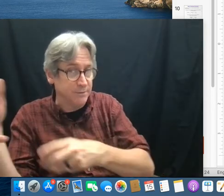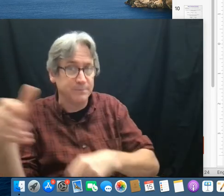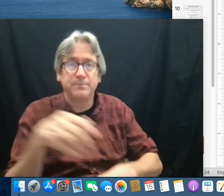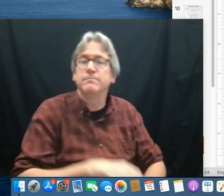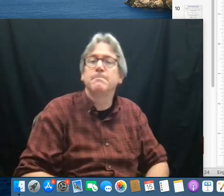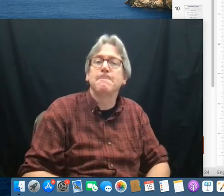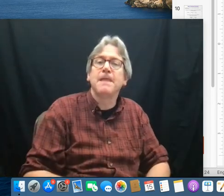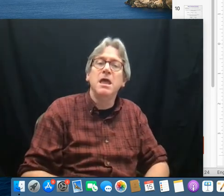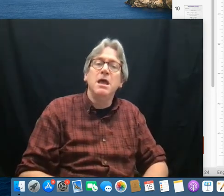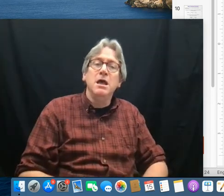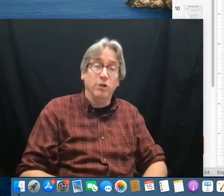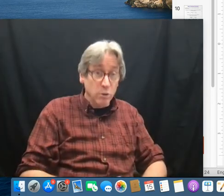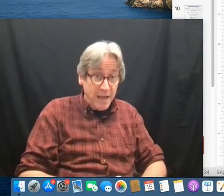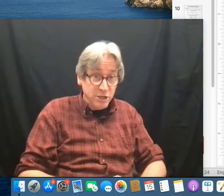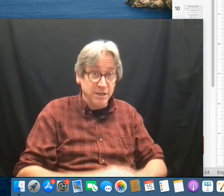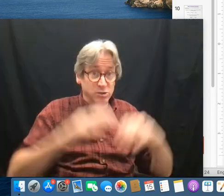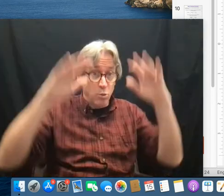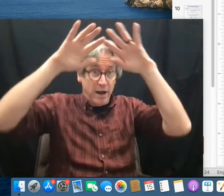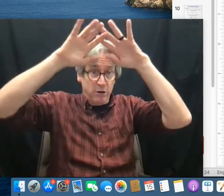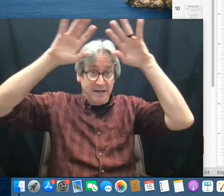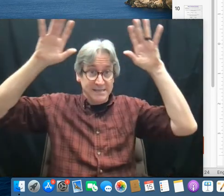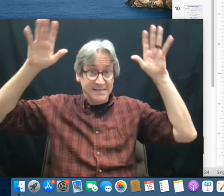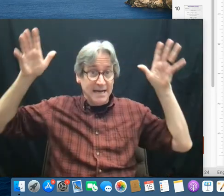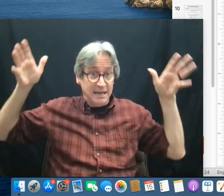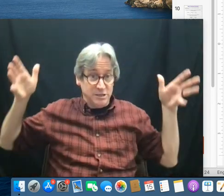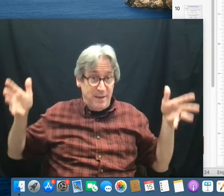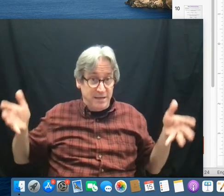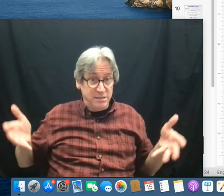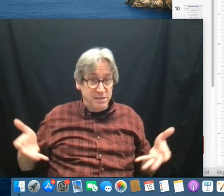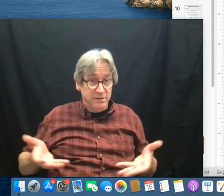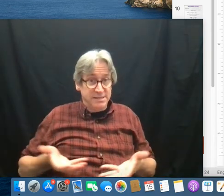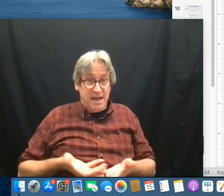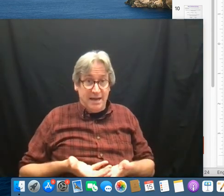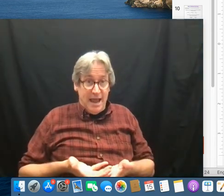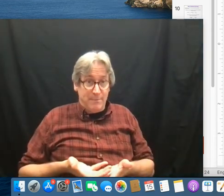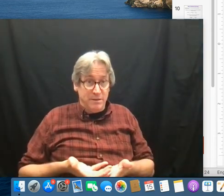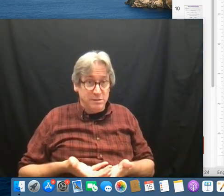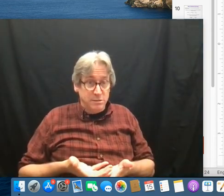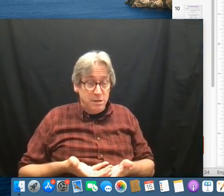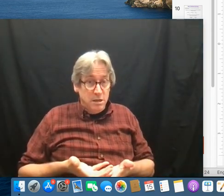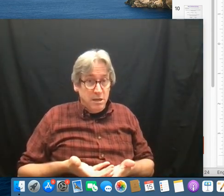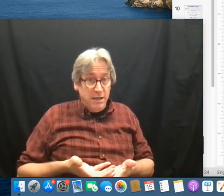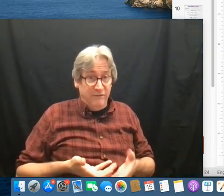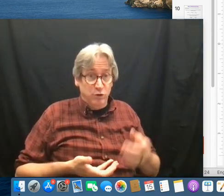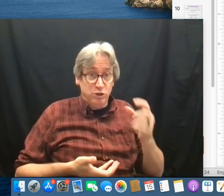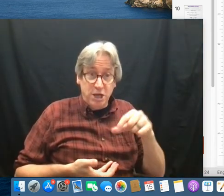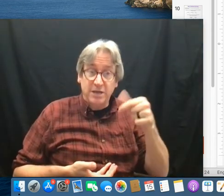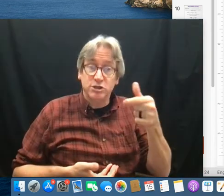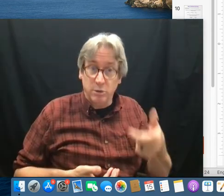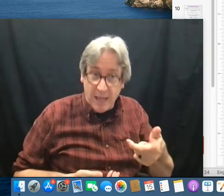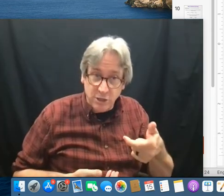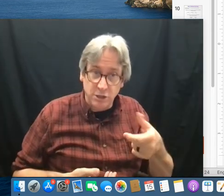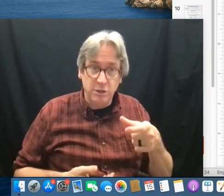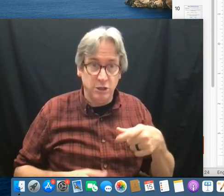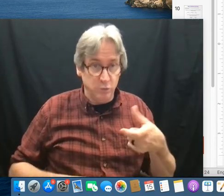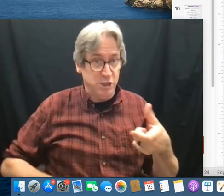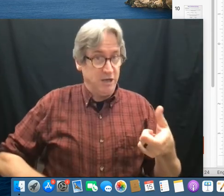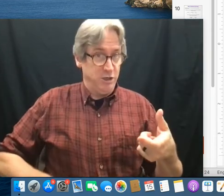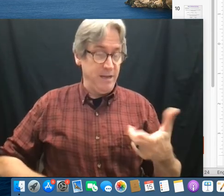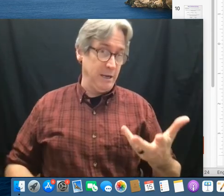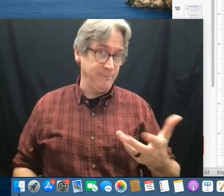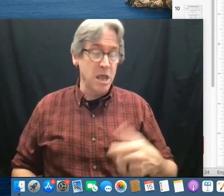lend themselves to certain meanings. So, for example, using 1 to 5, if you change those